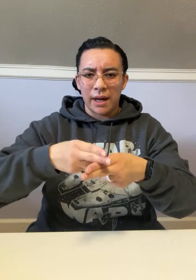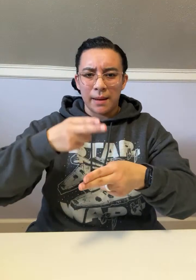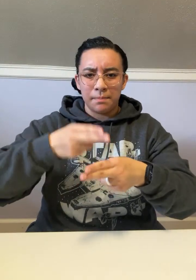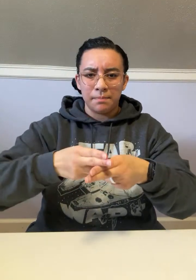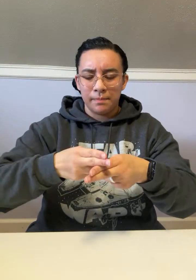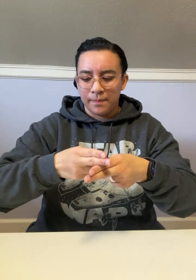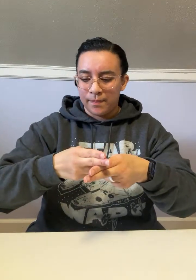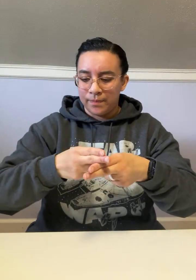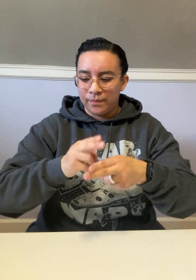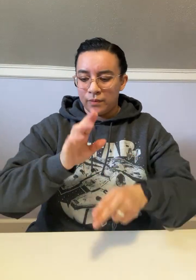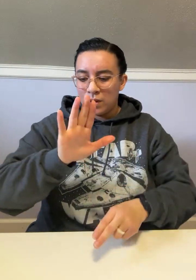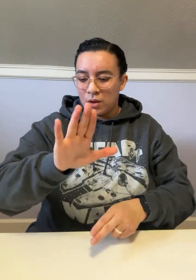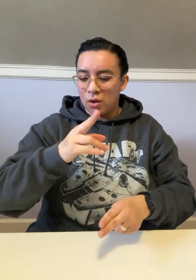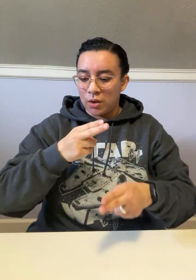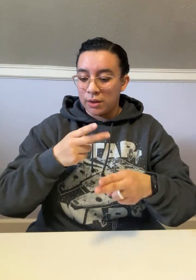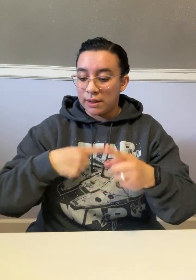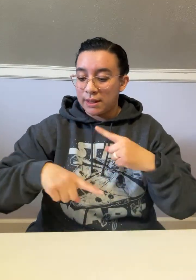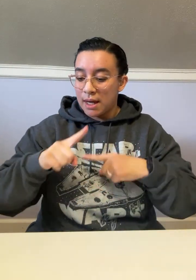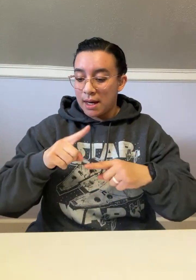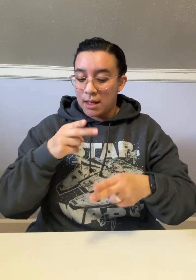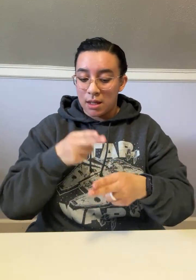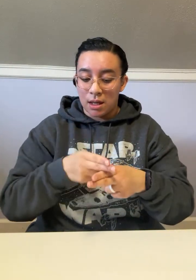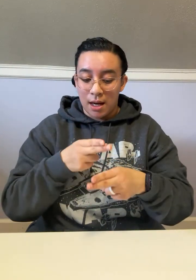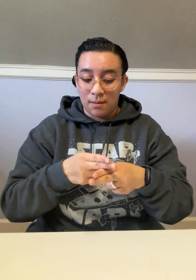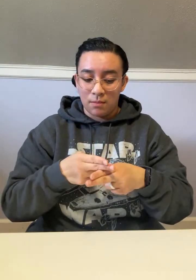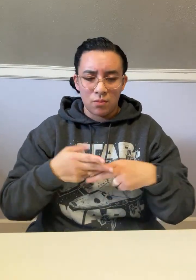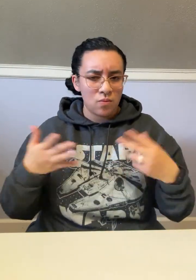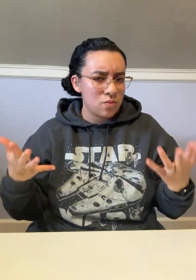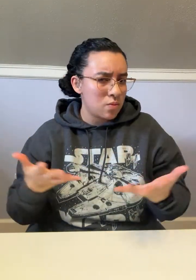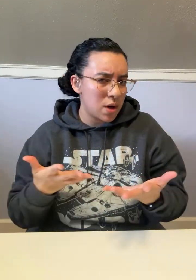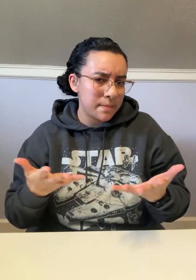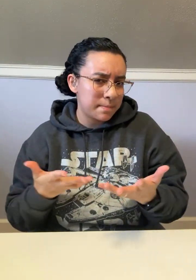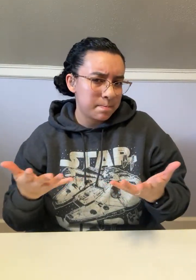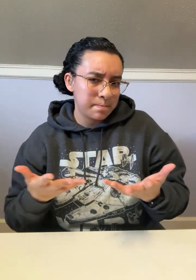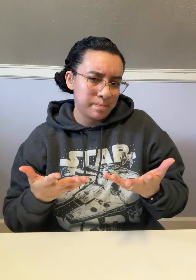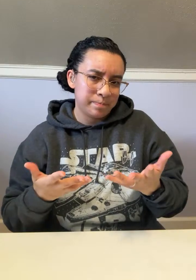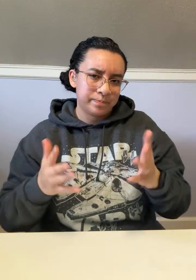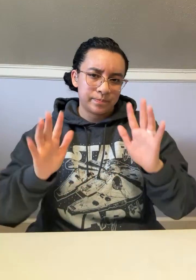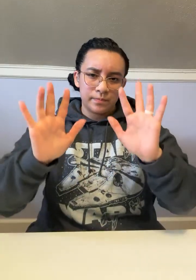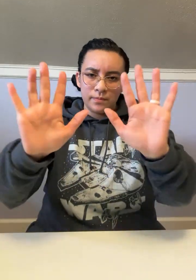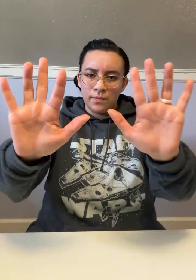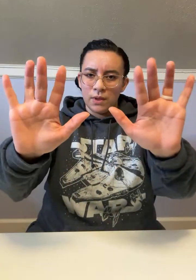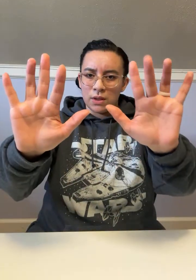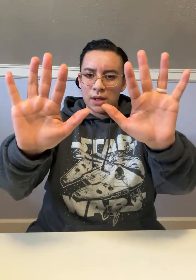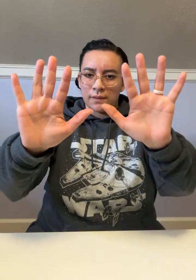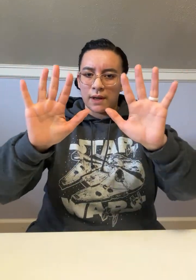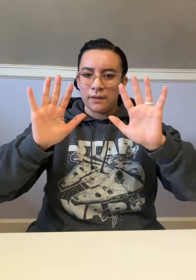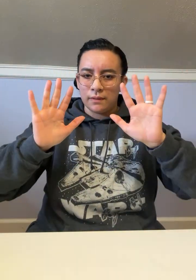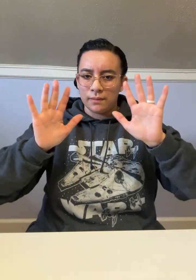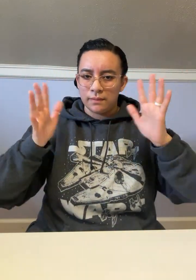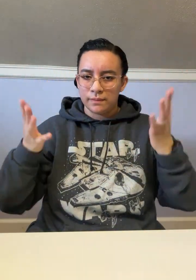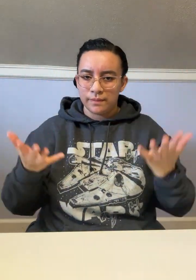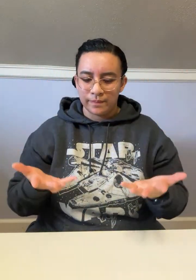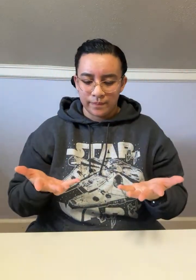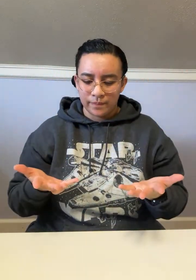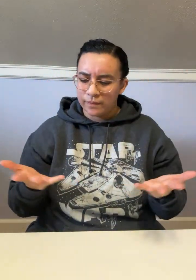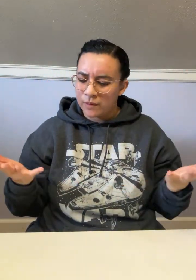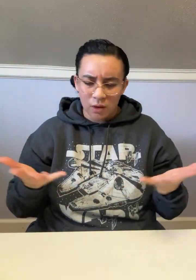Name. Your sign name what? 2 hand 5. And go